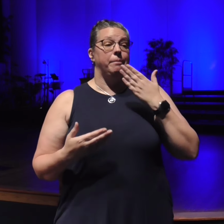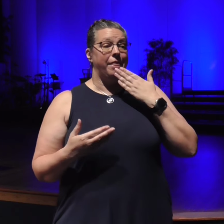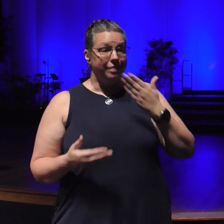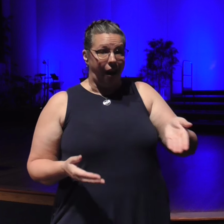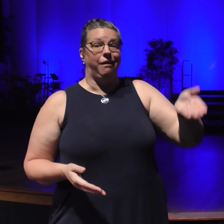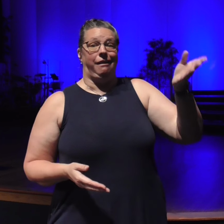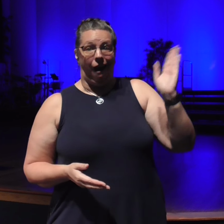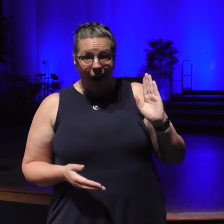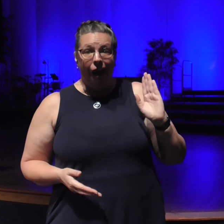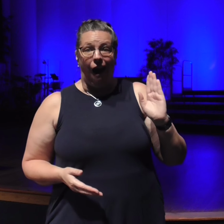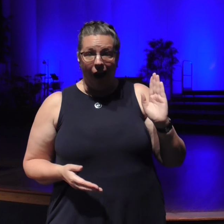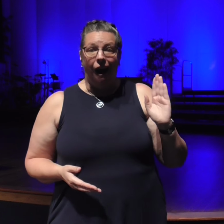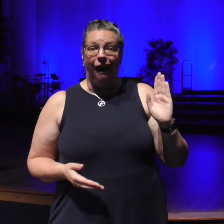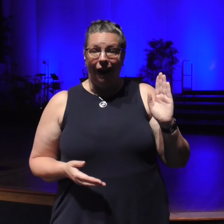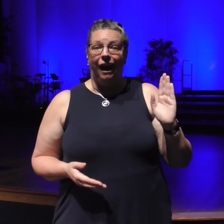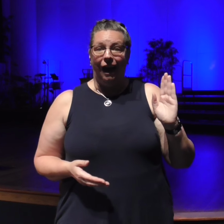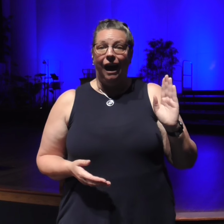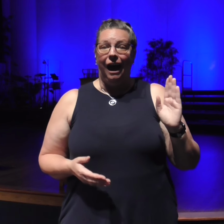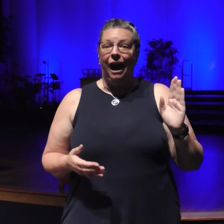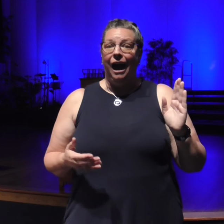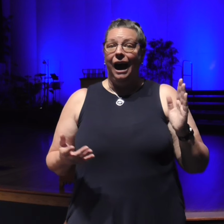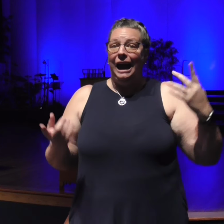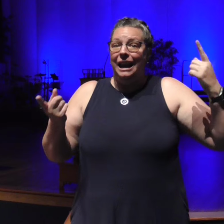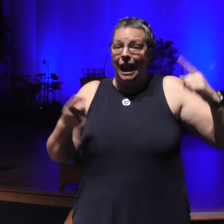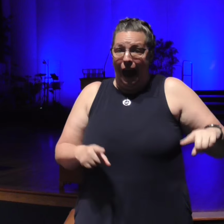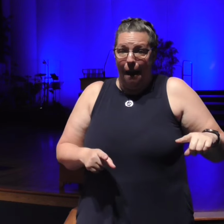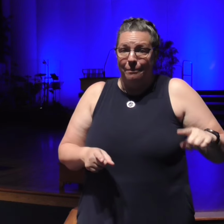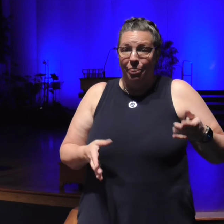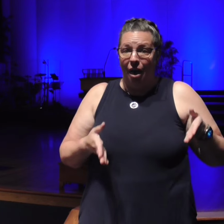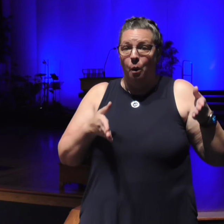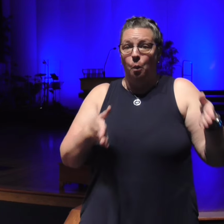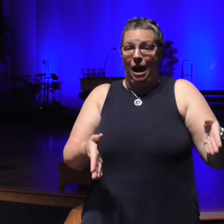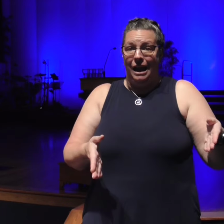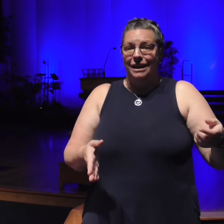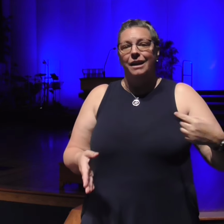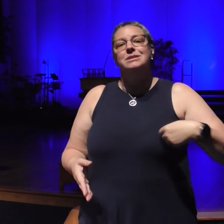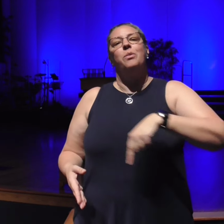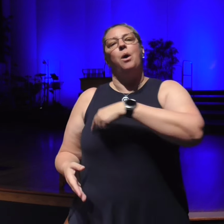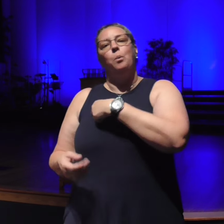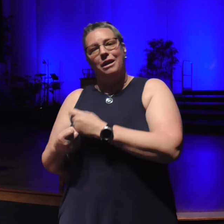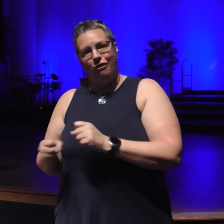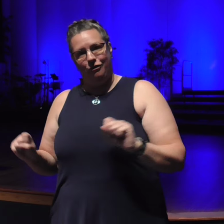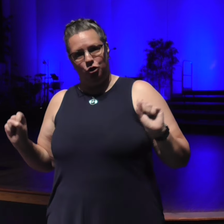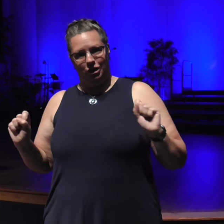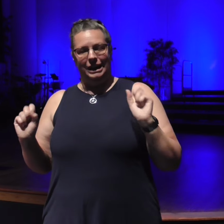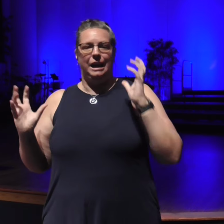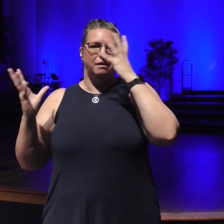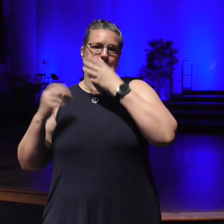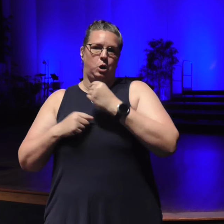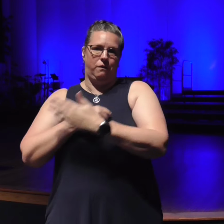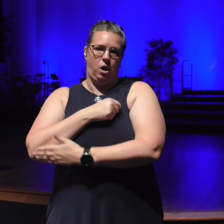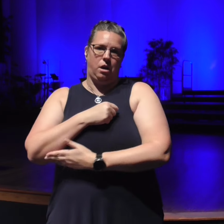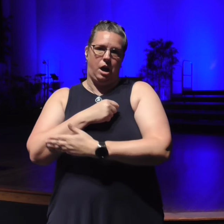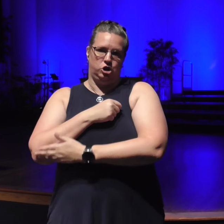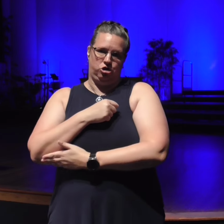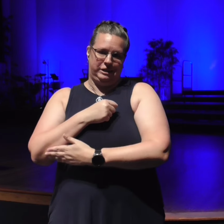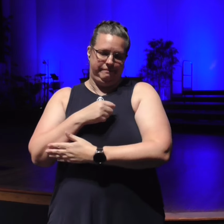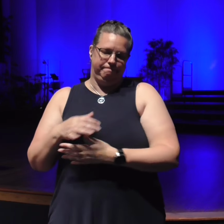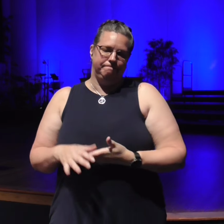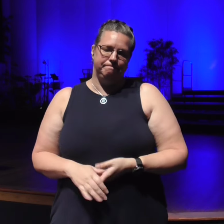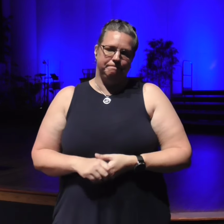did. It unfolded the way it did so that we can be free in this beautiful country we call the United